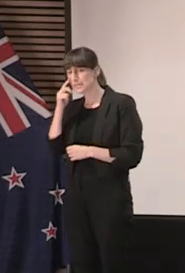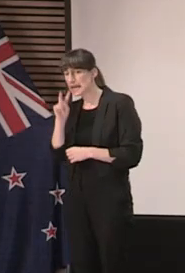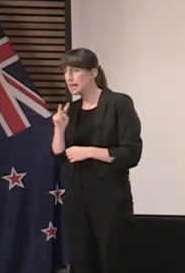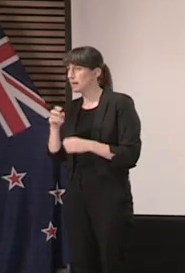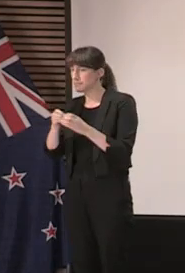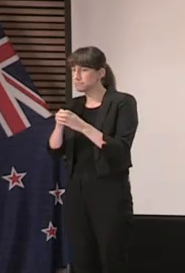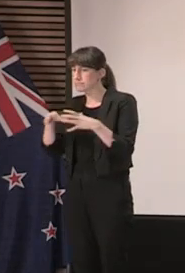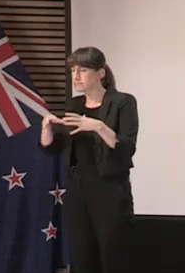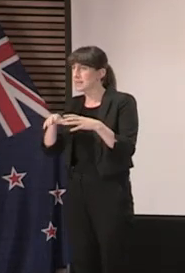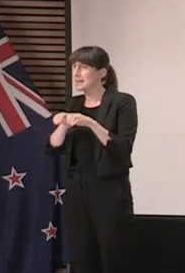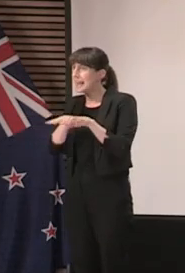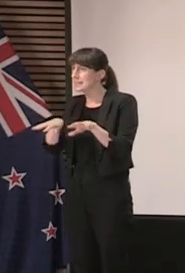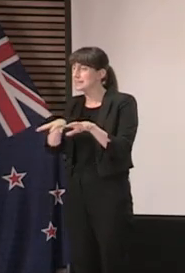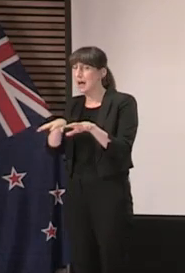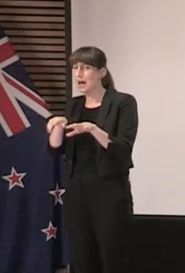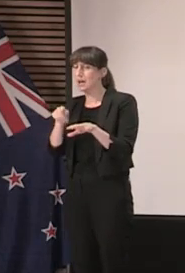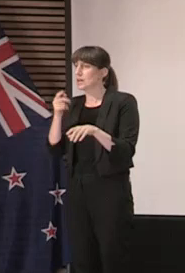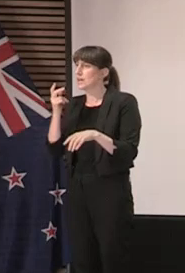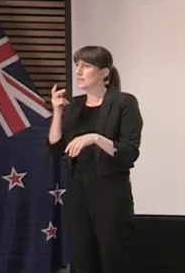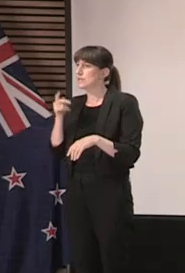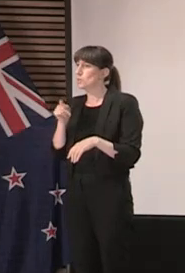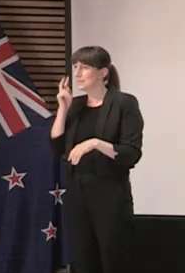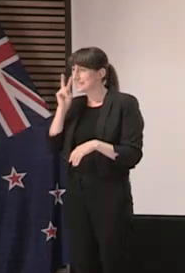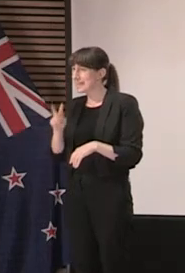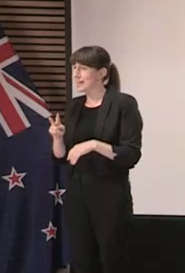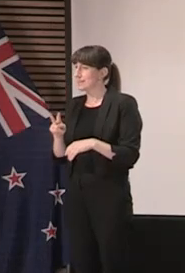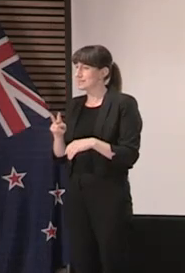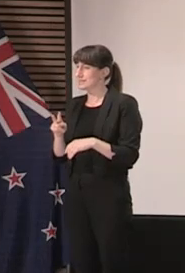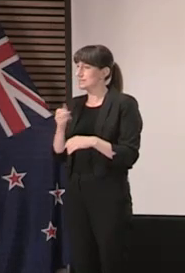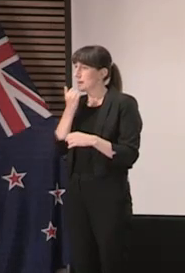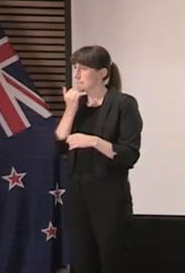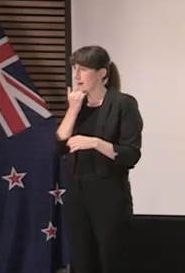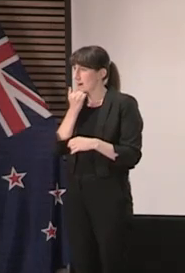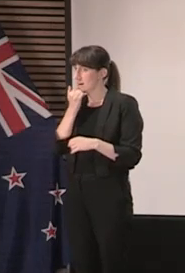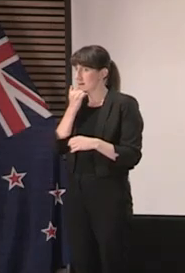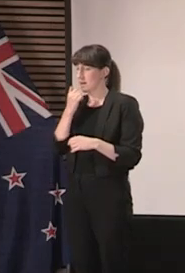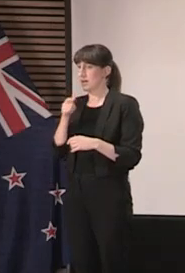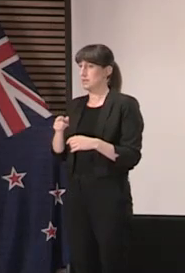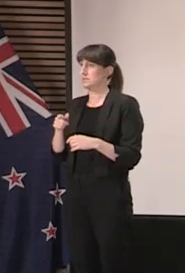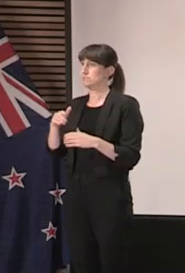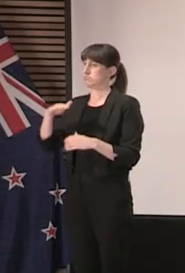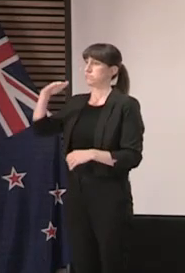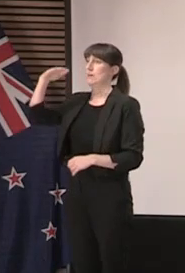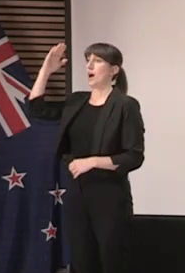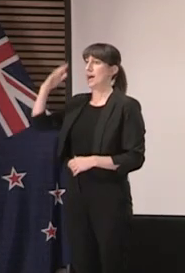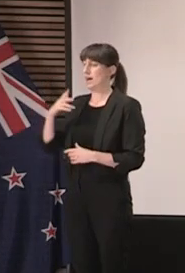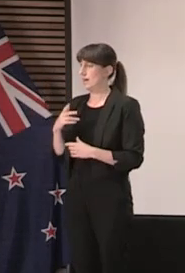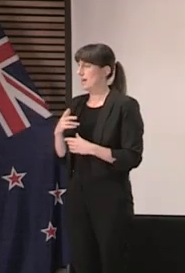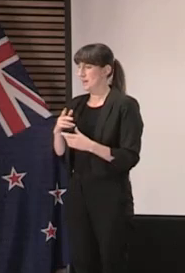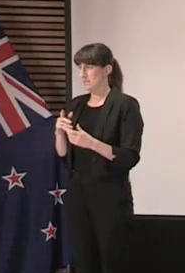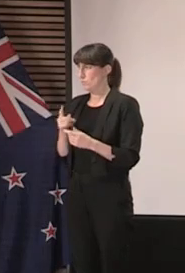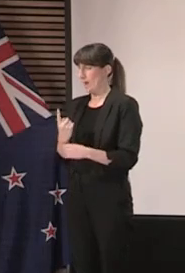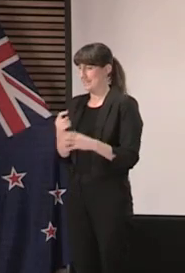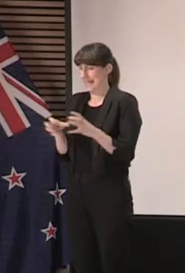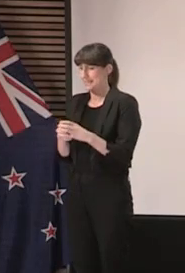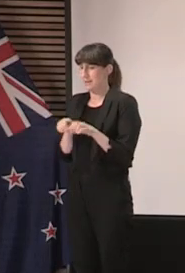of cases associated with clusters, actually a higher number than the total number of new cases today. And this is